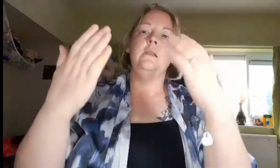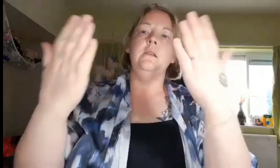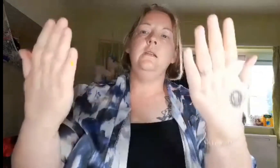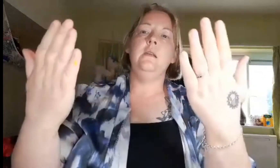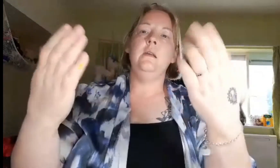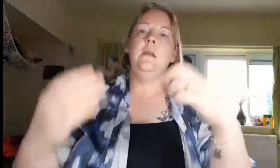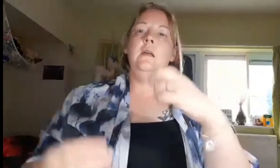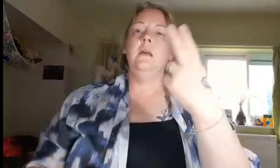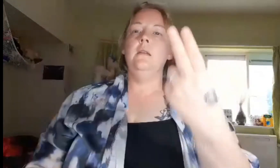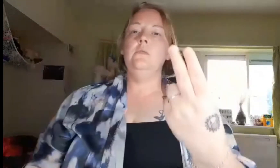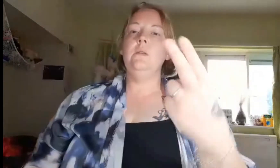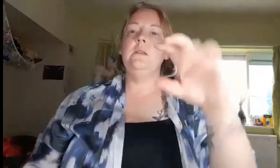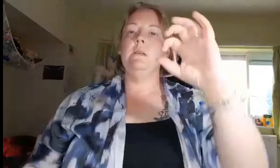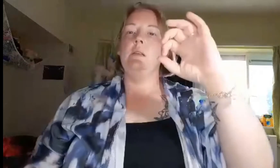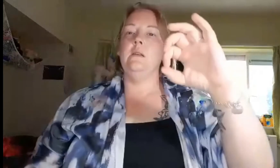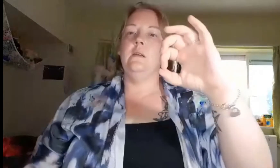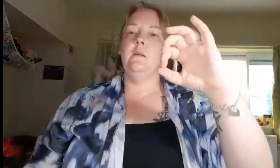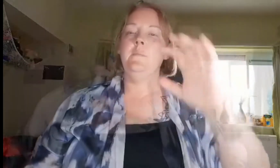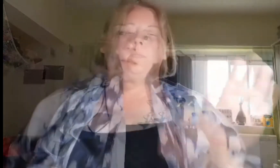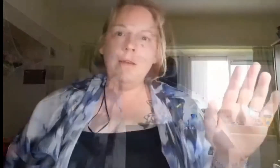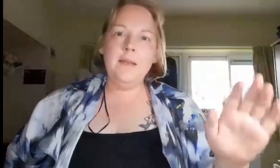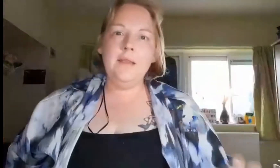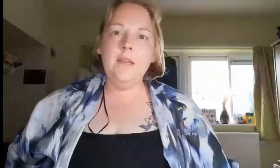19, and 20. Right, thank